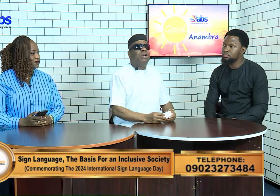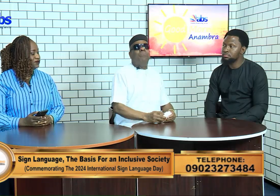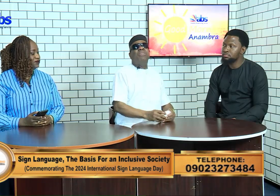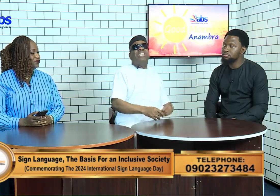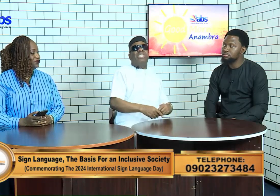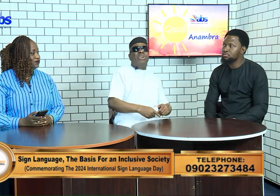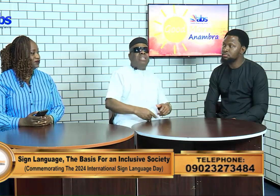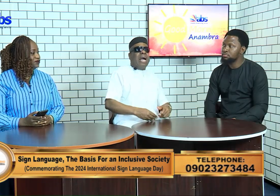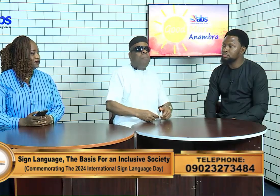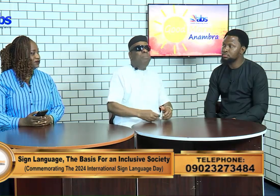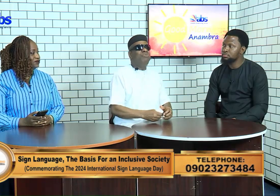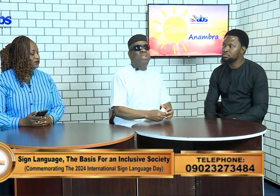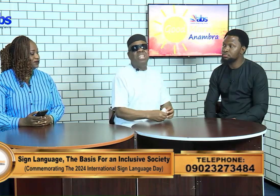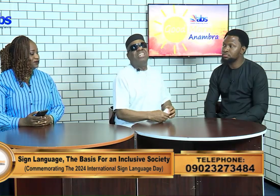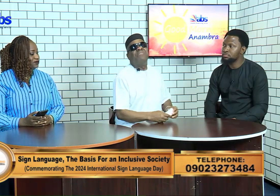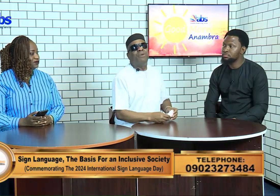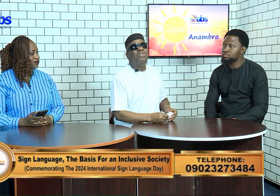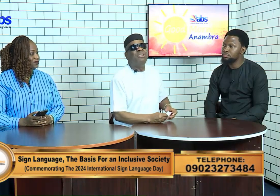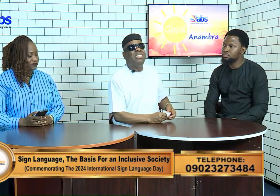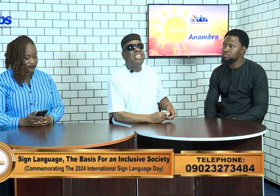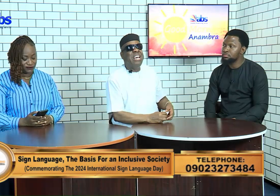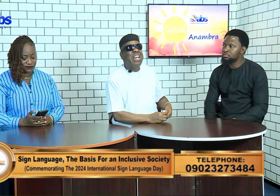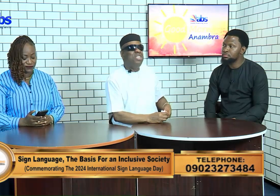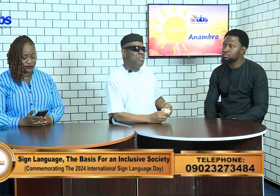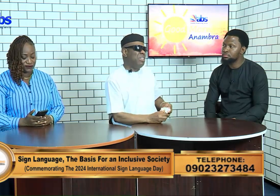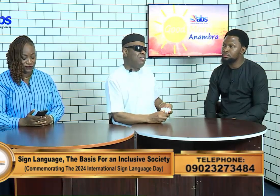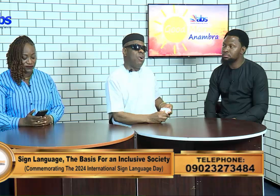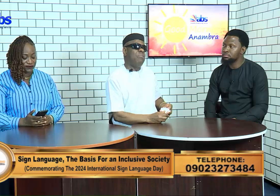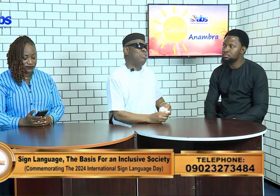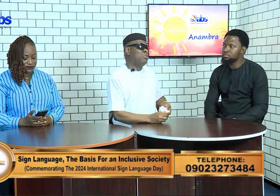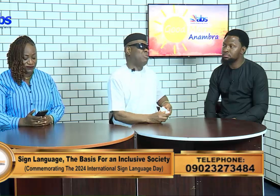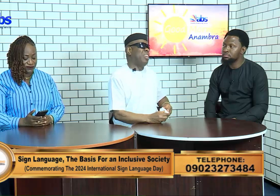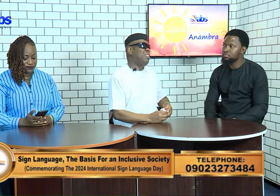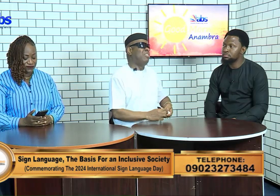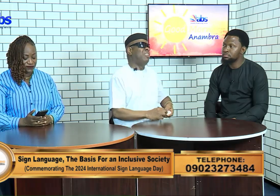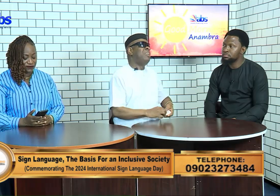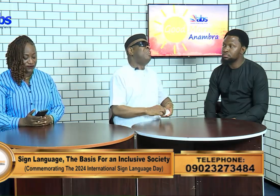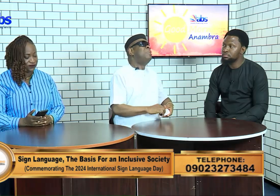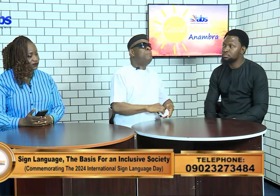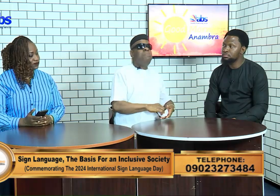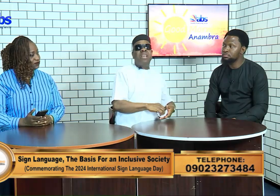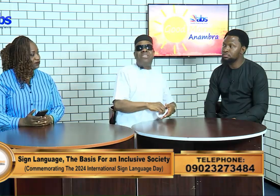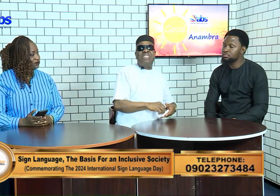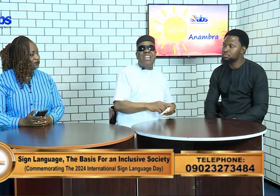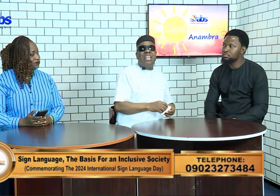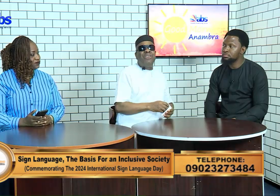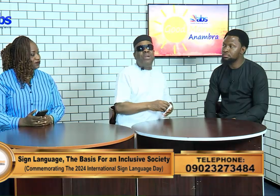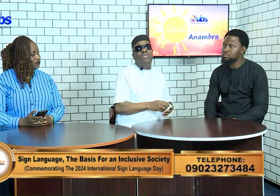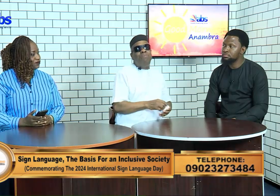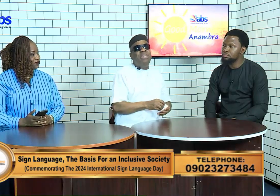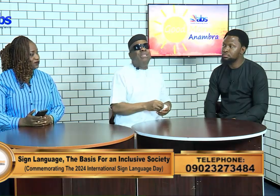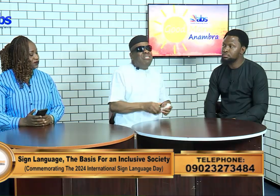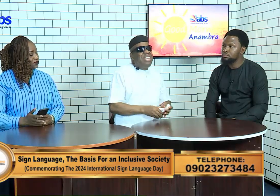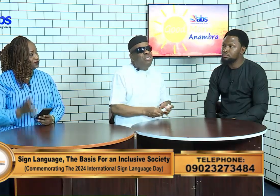the communication gap between the deaf community and the rest of the society. The sign